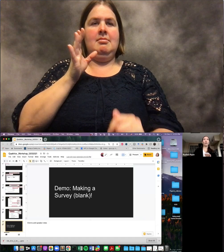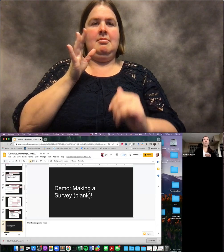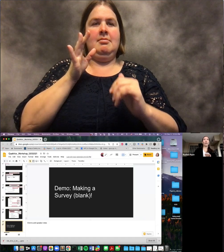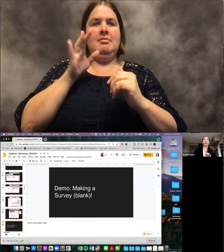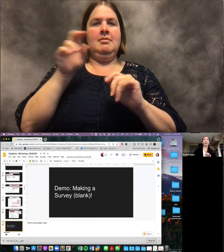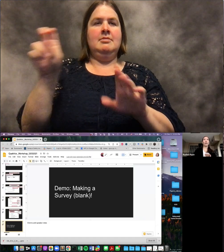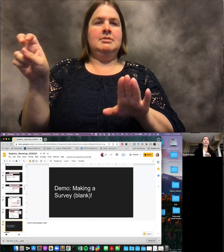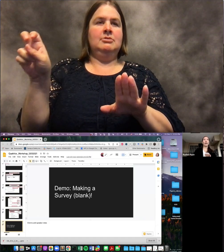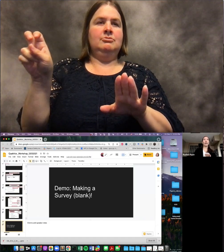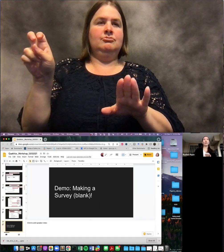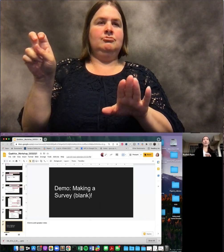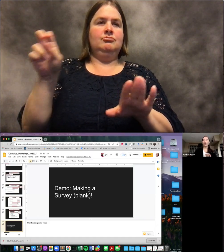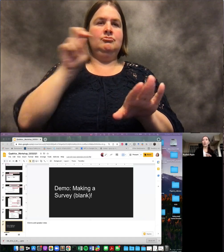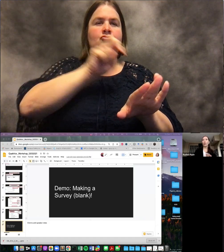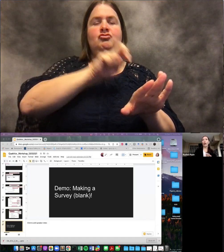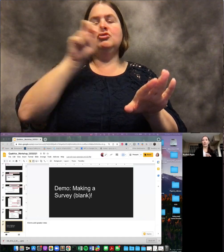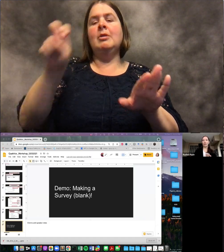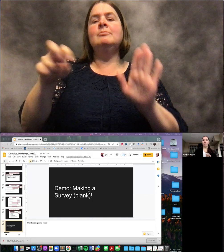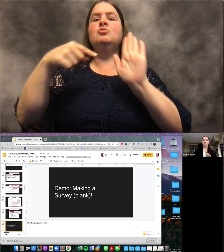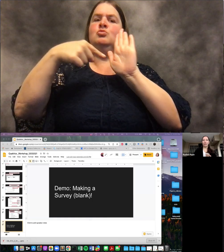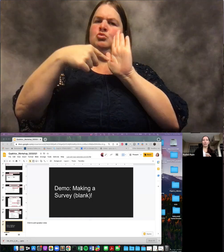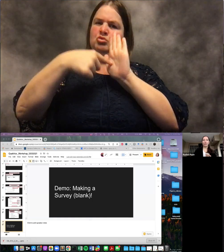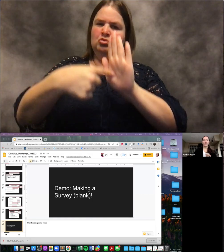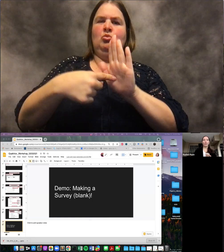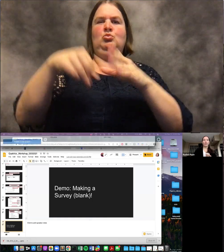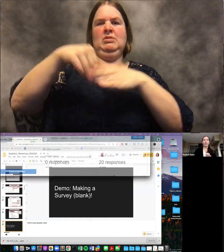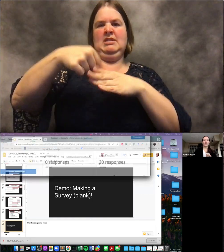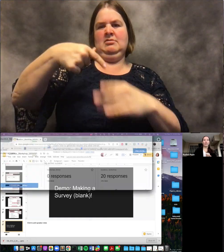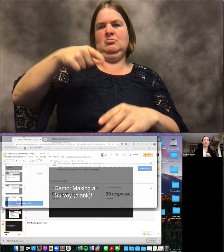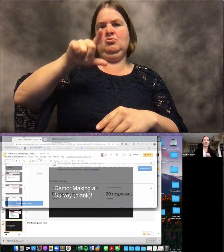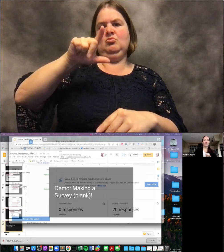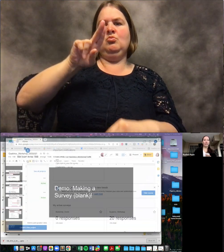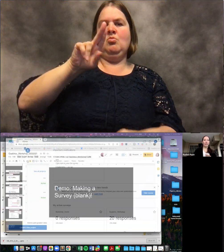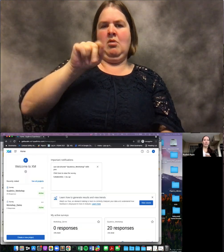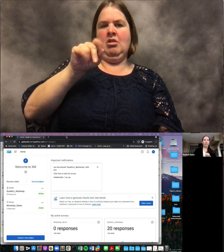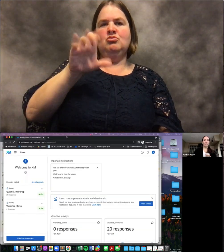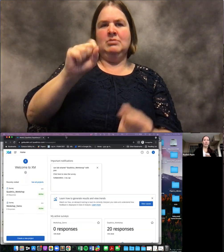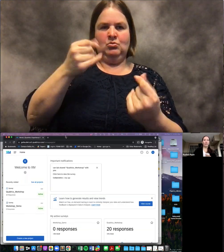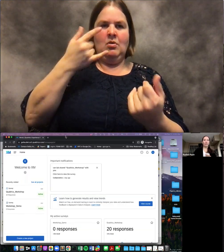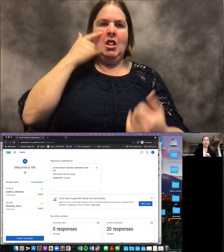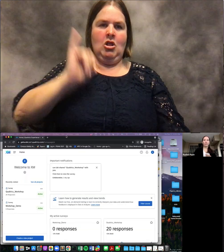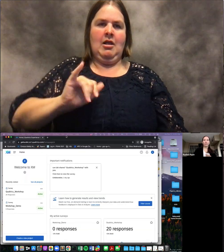switch over to actually show you how to do this.